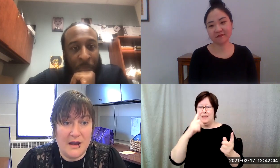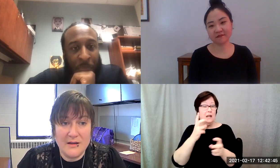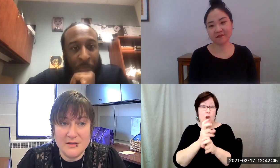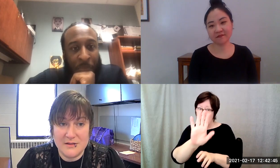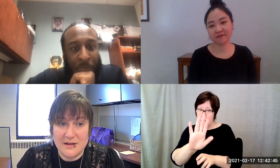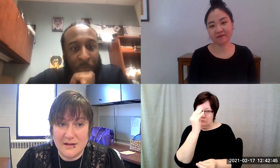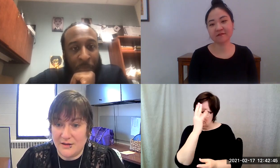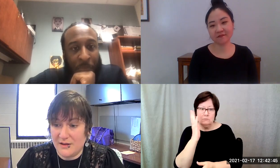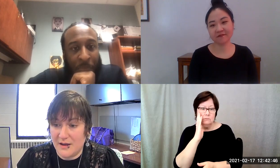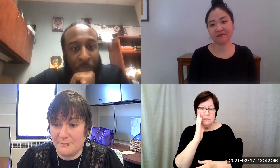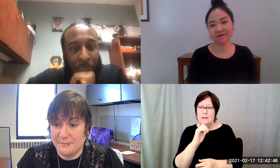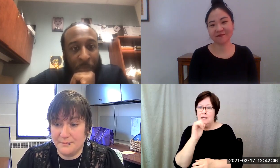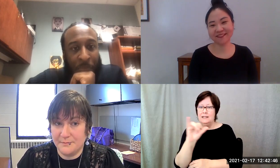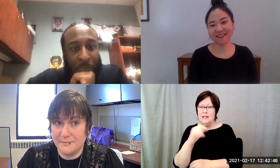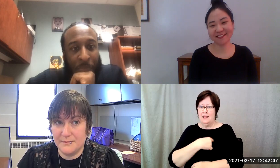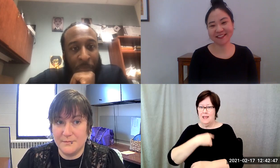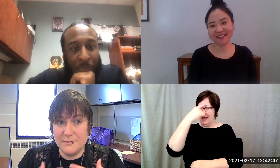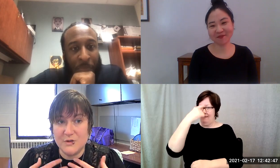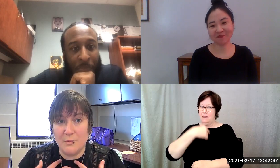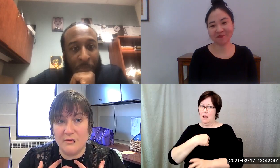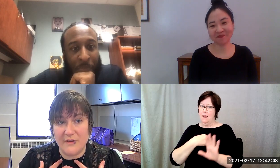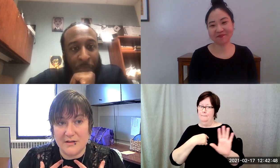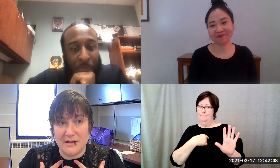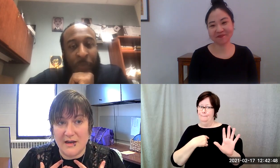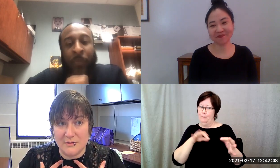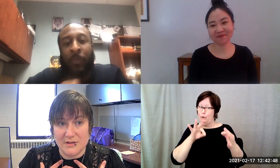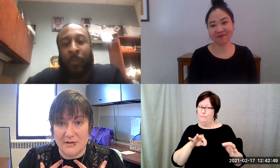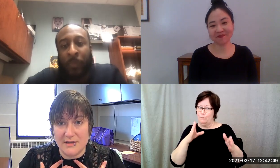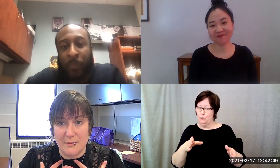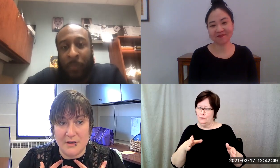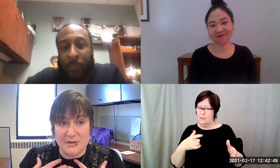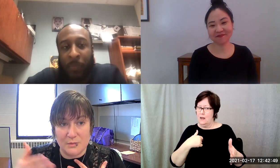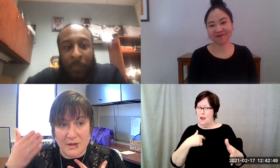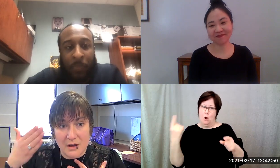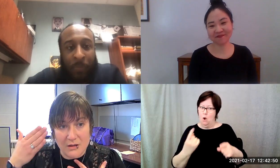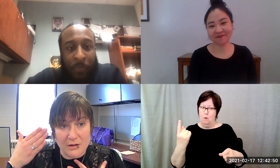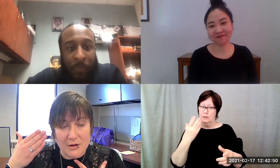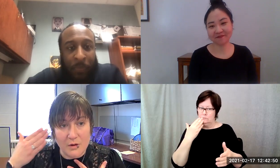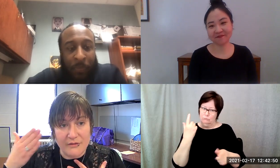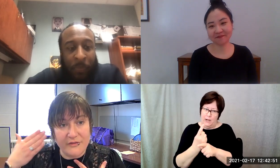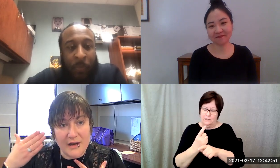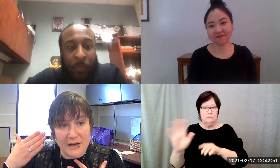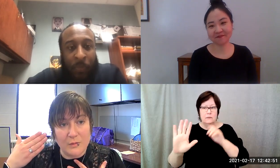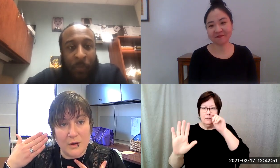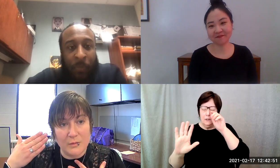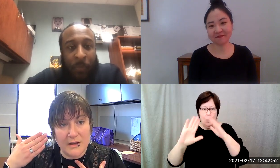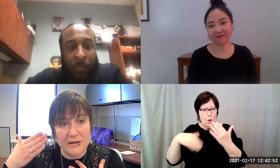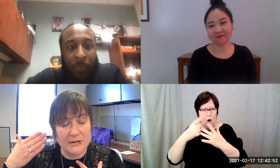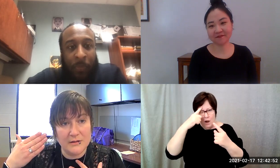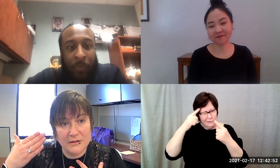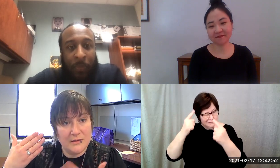by the way, it's not like I think I'm so perfect that I do this all the time, because we're all fighting